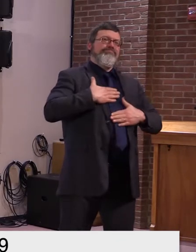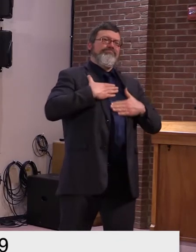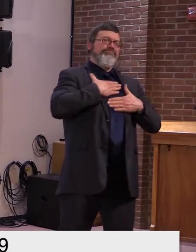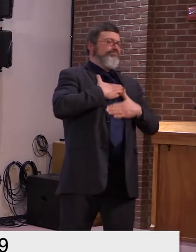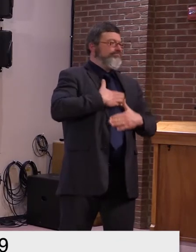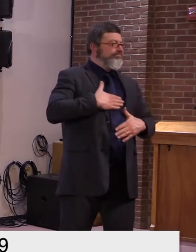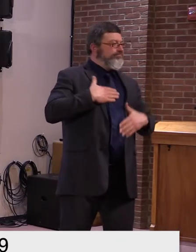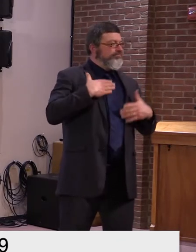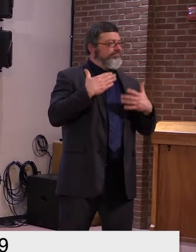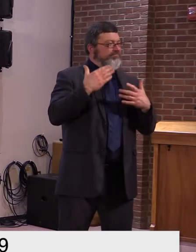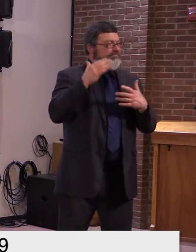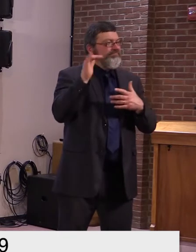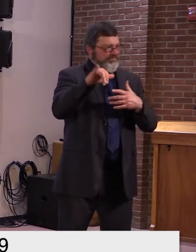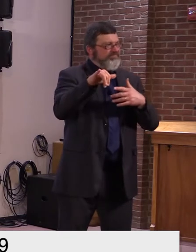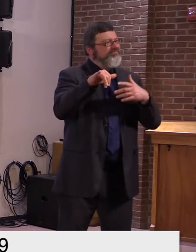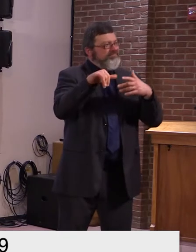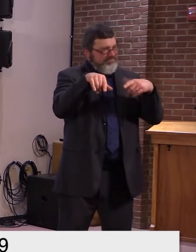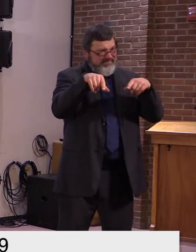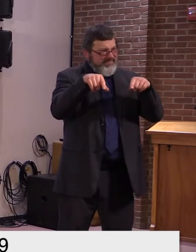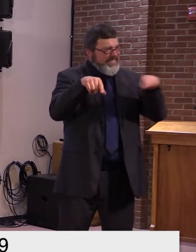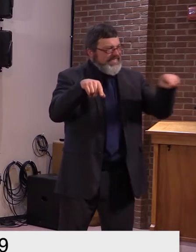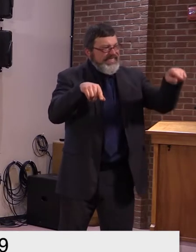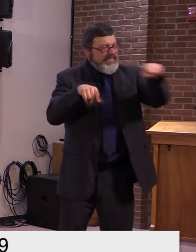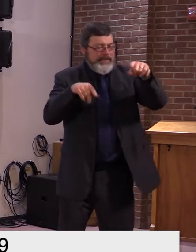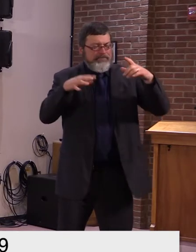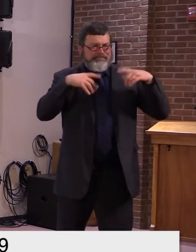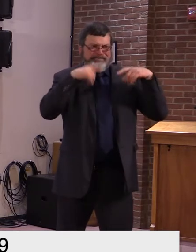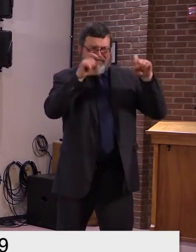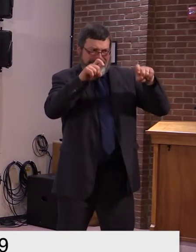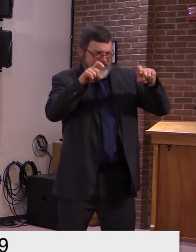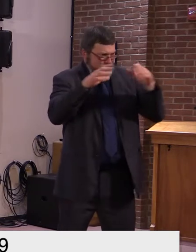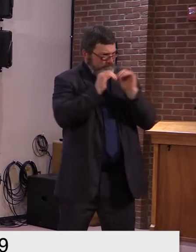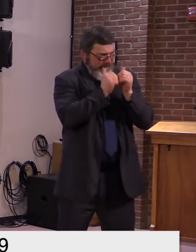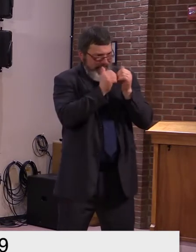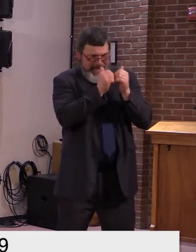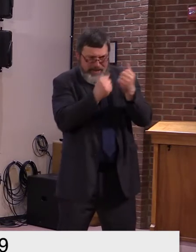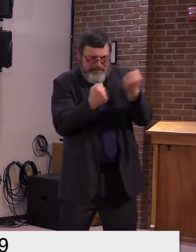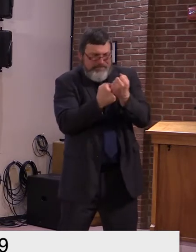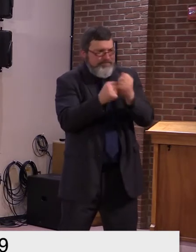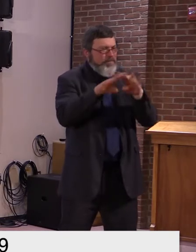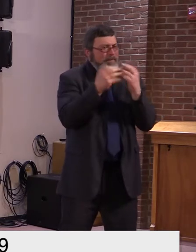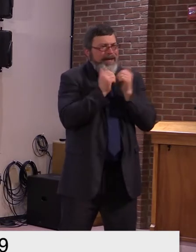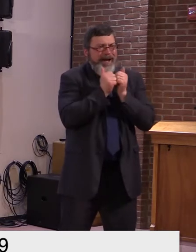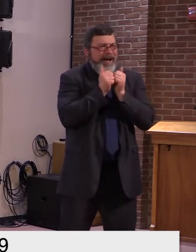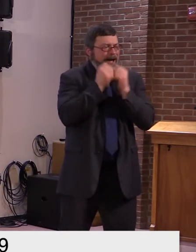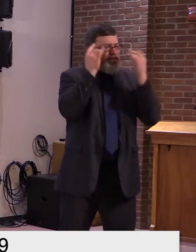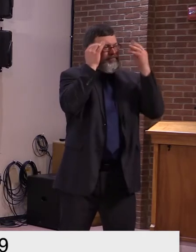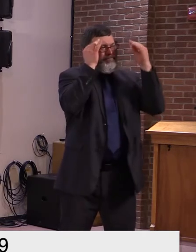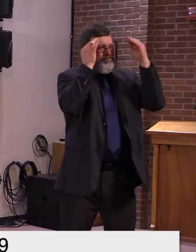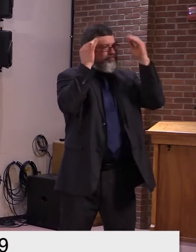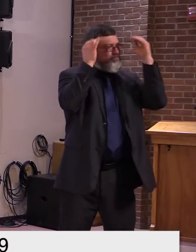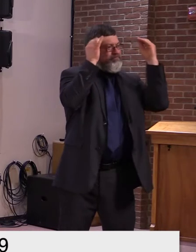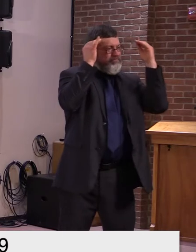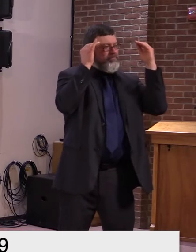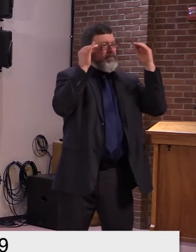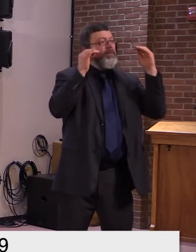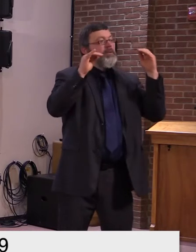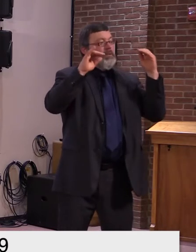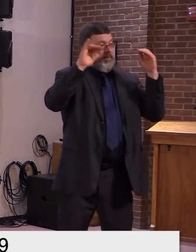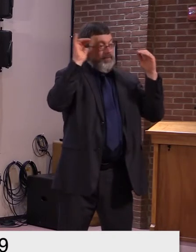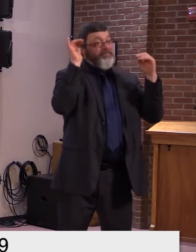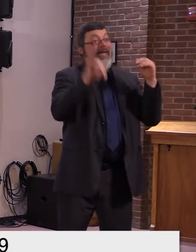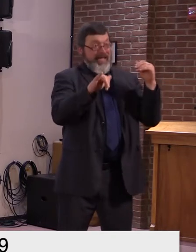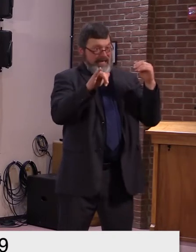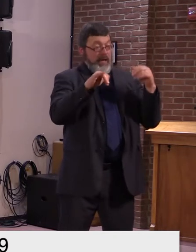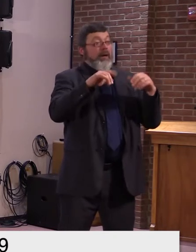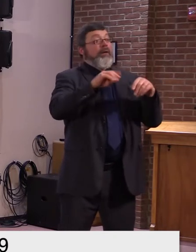until we get to that other side of COVID is really important, so that when we get there, we haven't left them